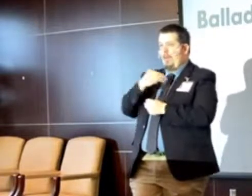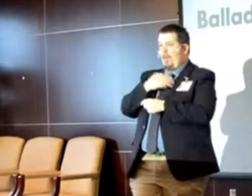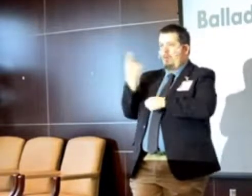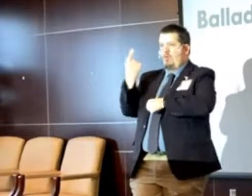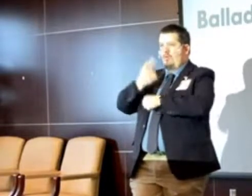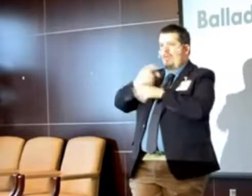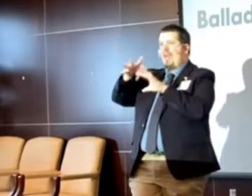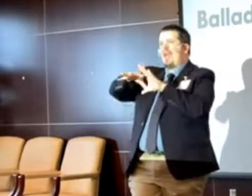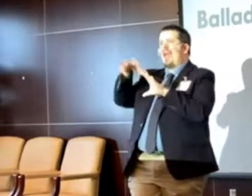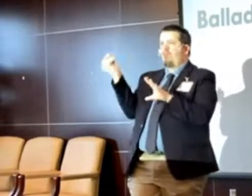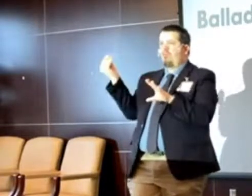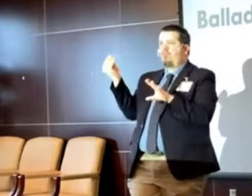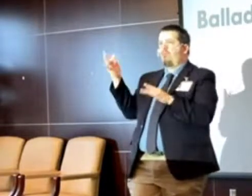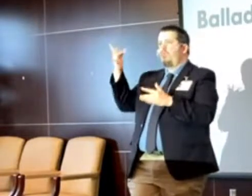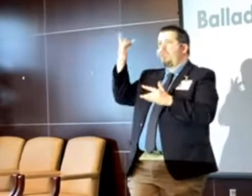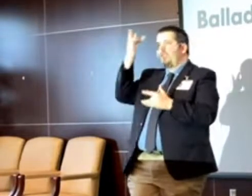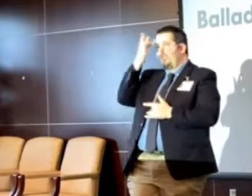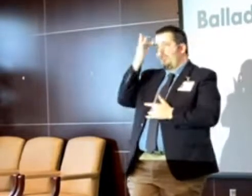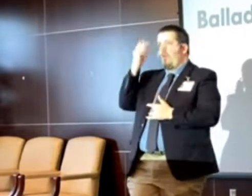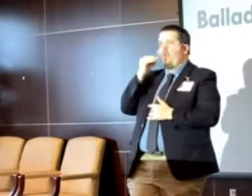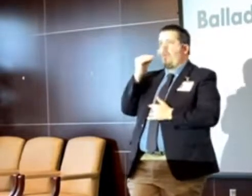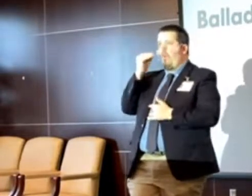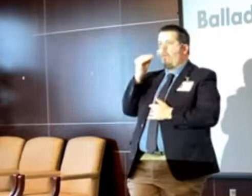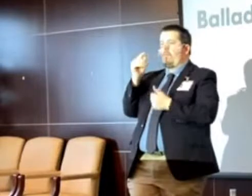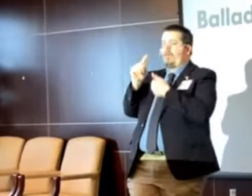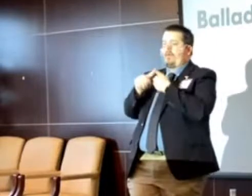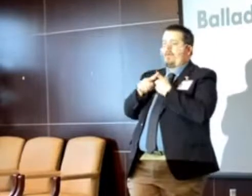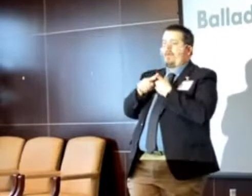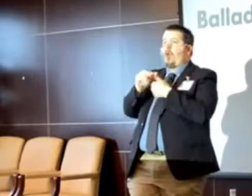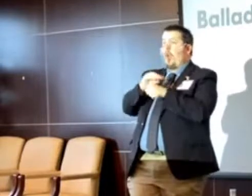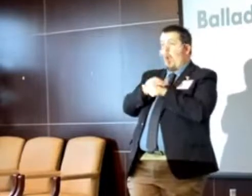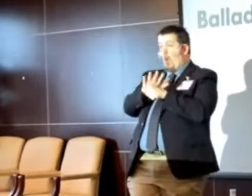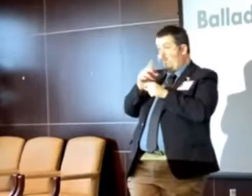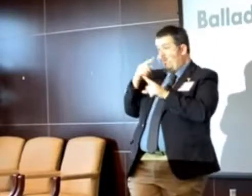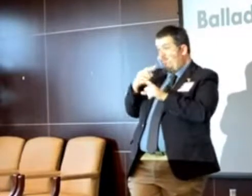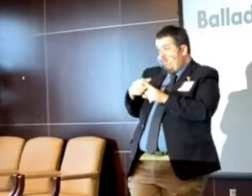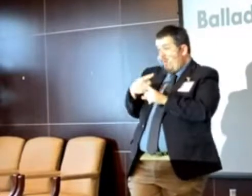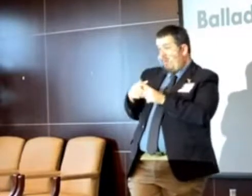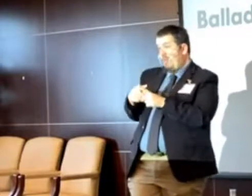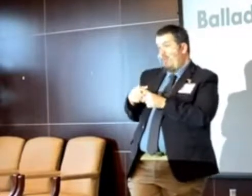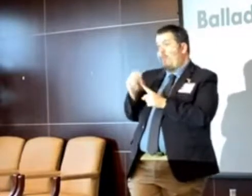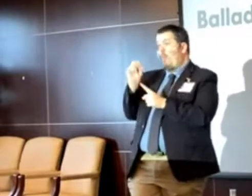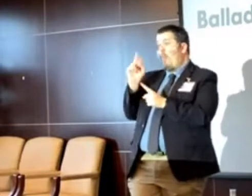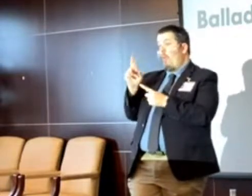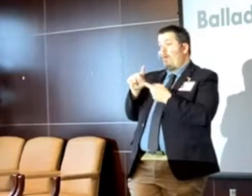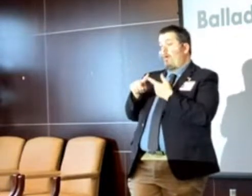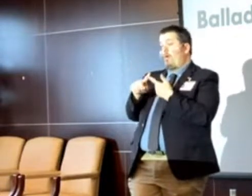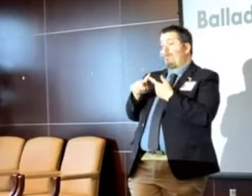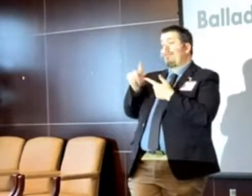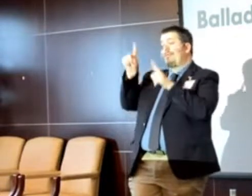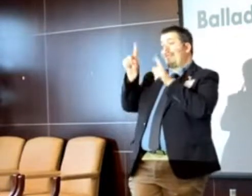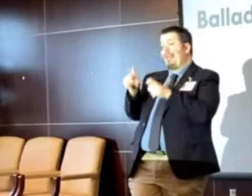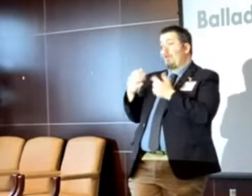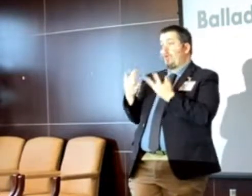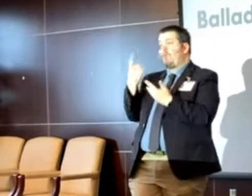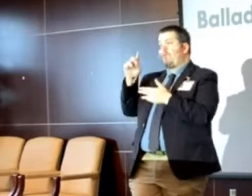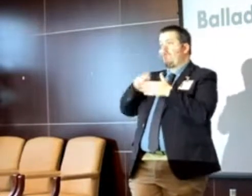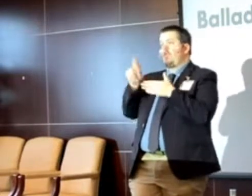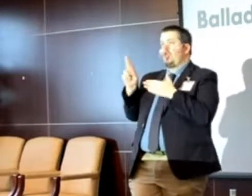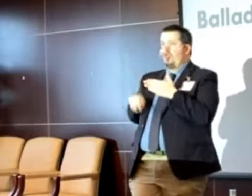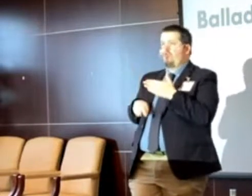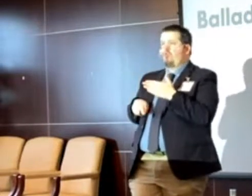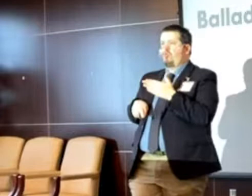who are out at home with either they're COVID positive or they've been tested and they're waiting for the